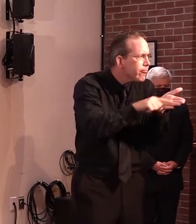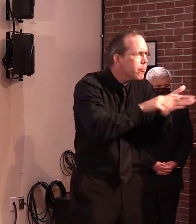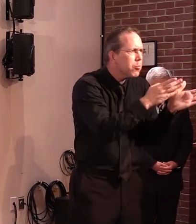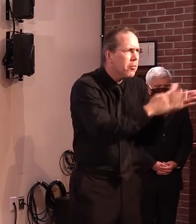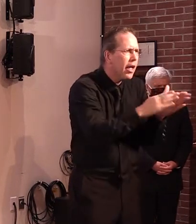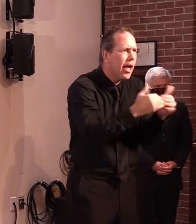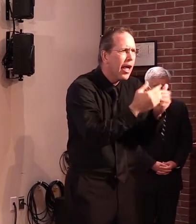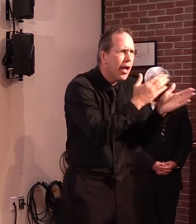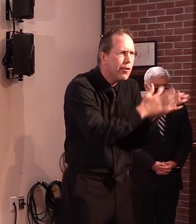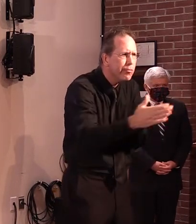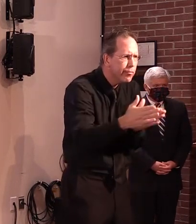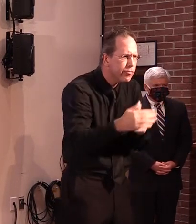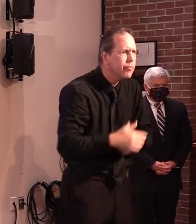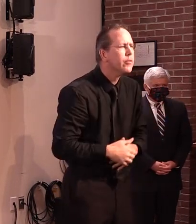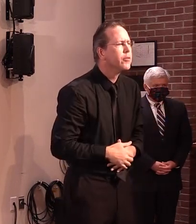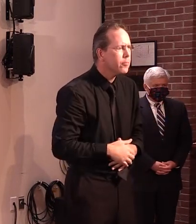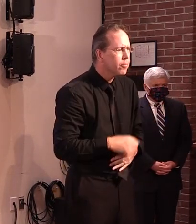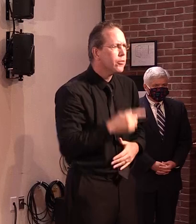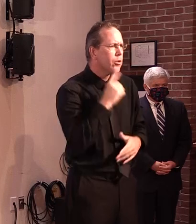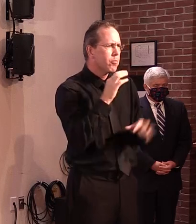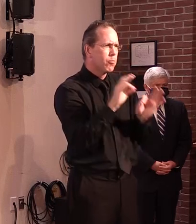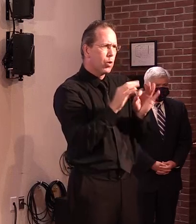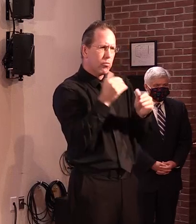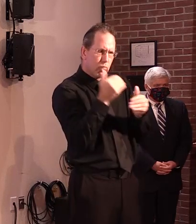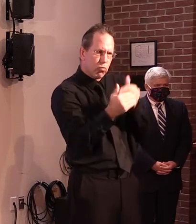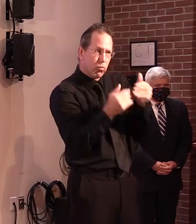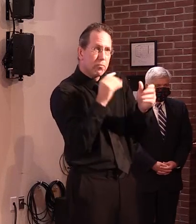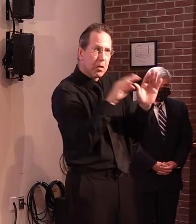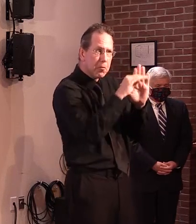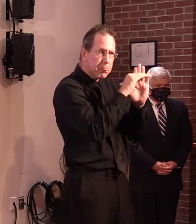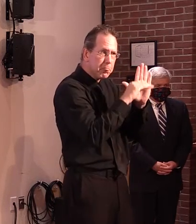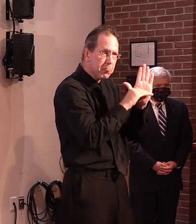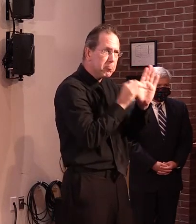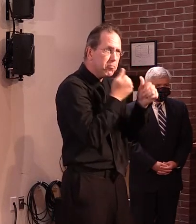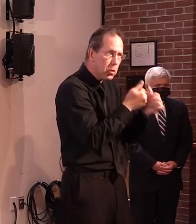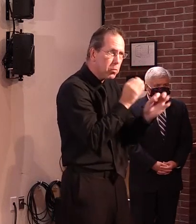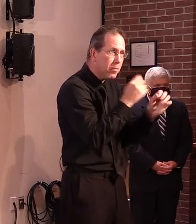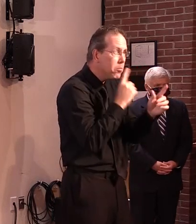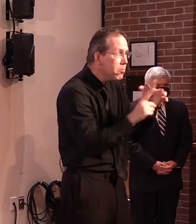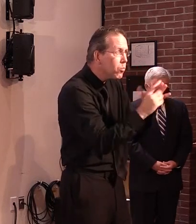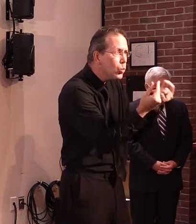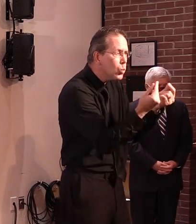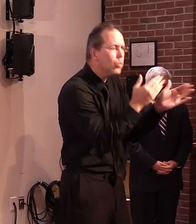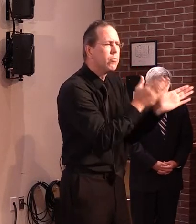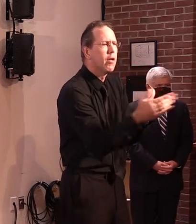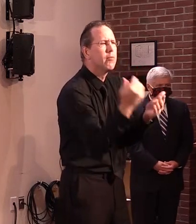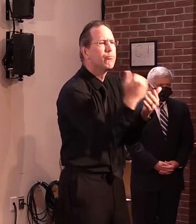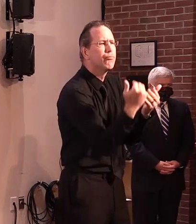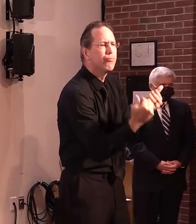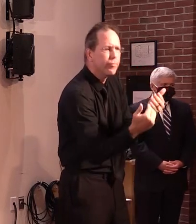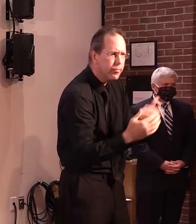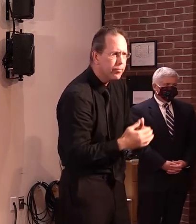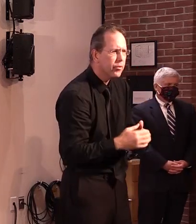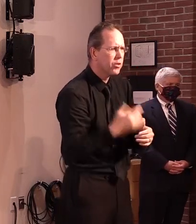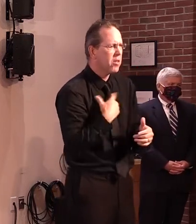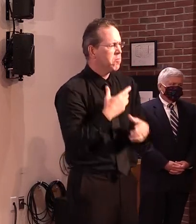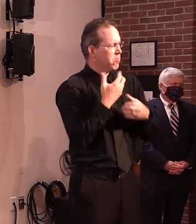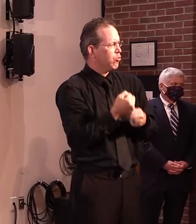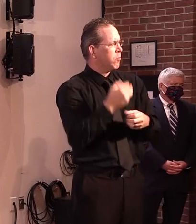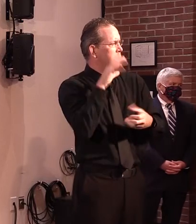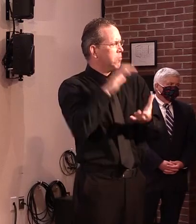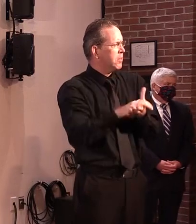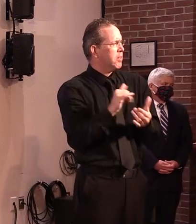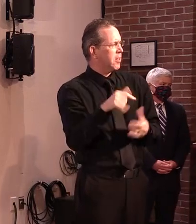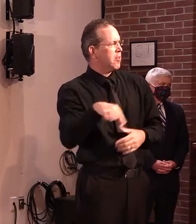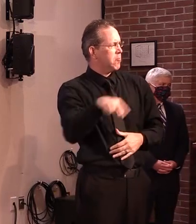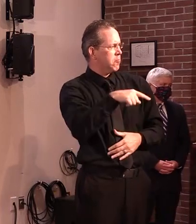way. I believe strongly that if we do what you've been doing in Vermont, in the rest of the country, although